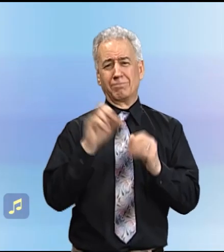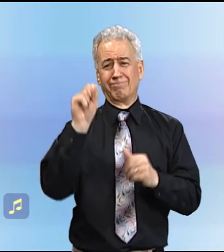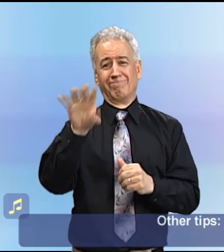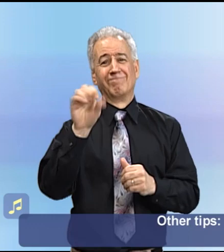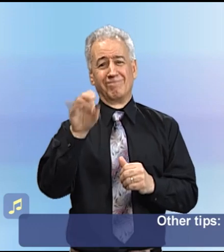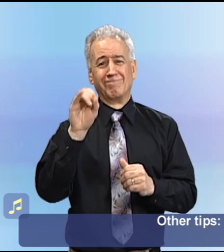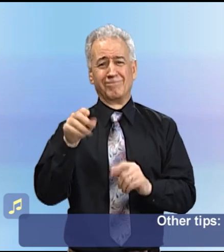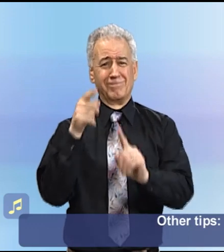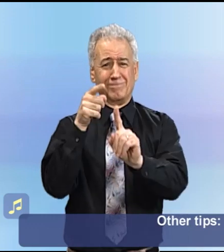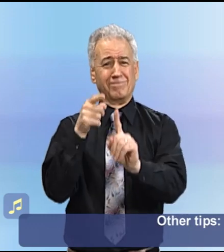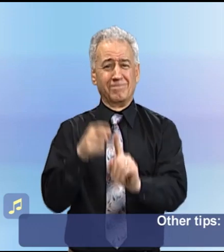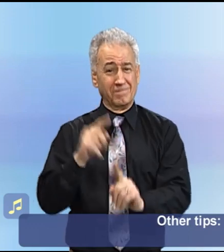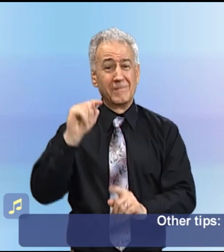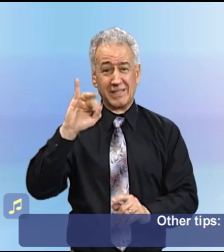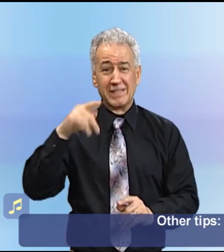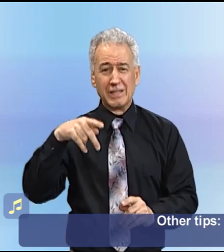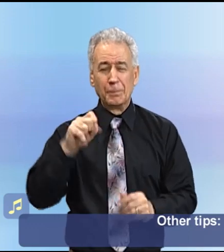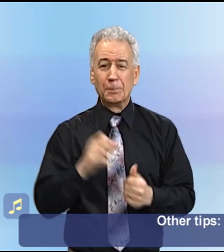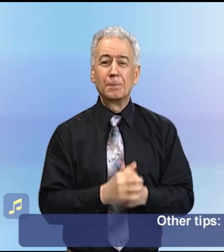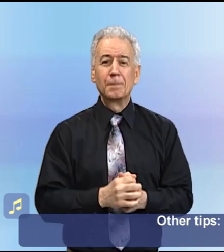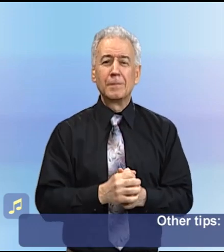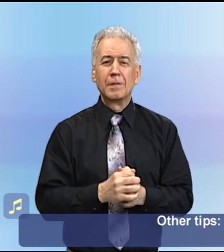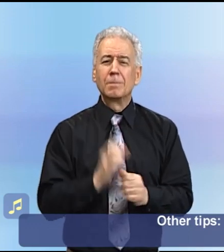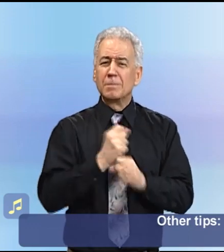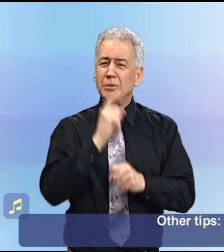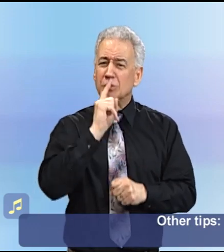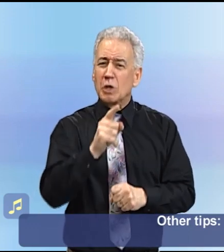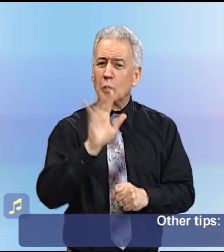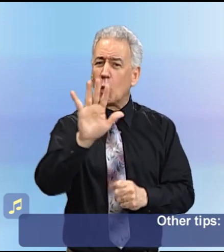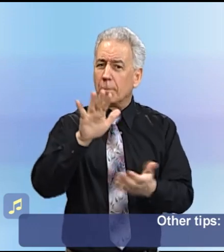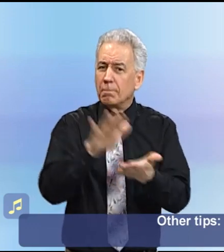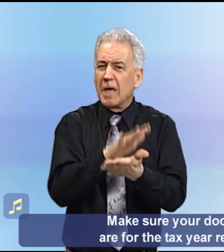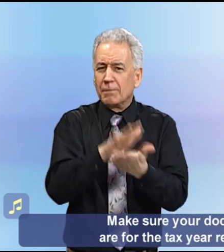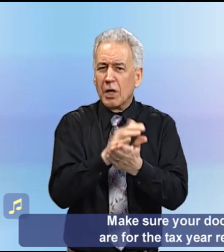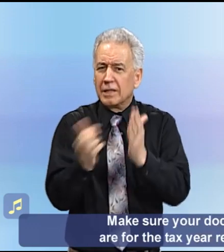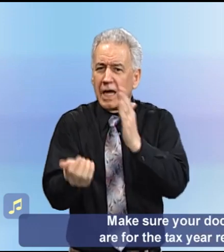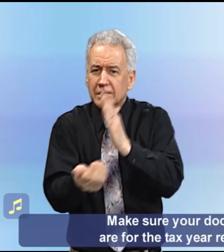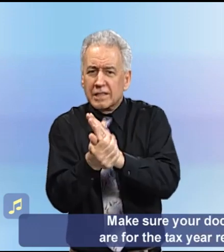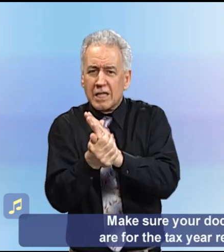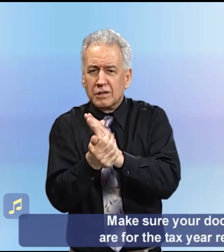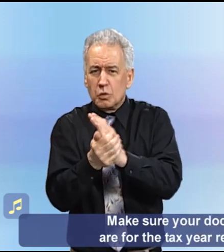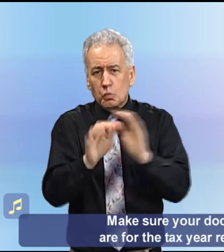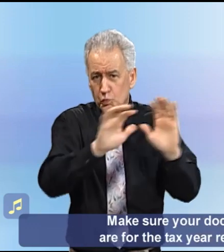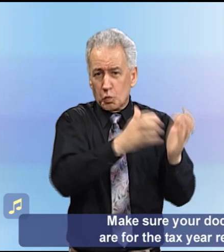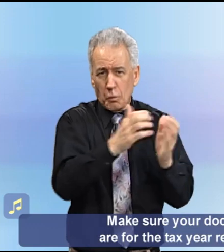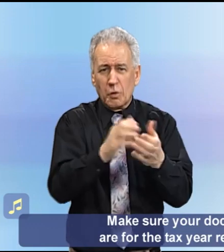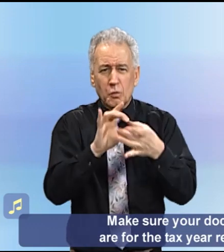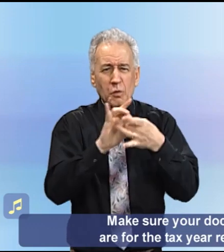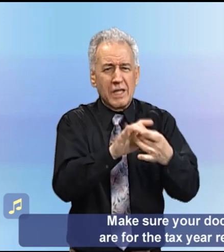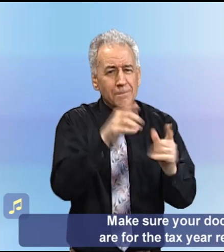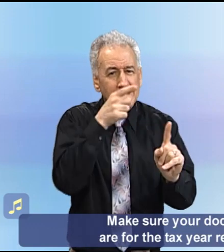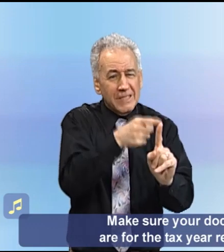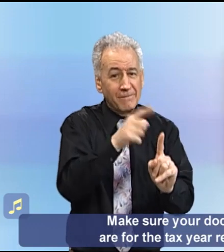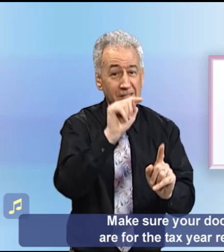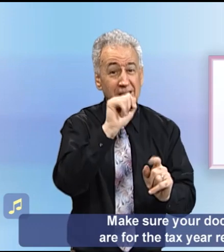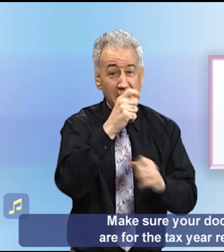other tips make sure your documents are for the tax you requested